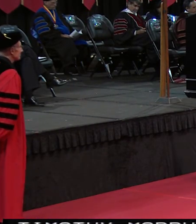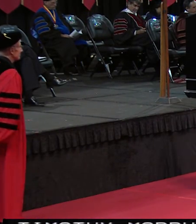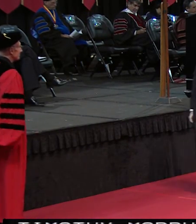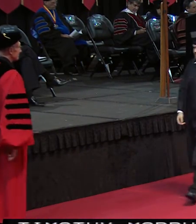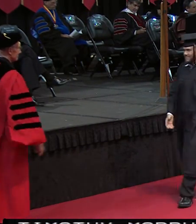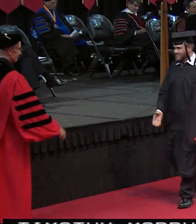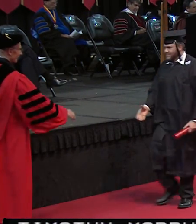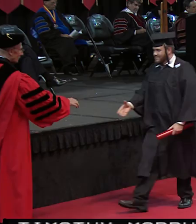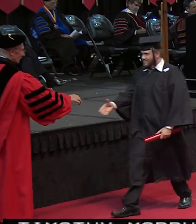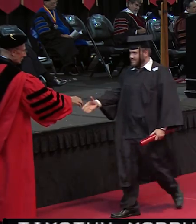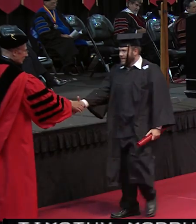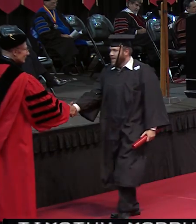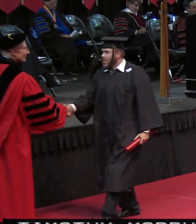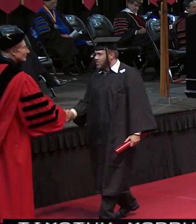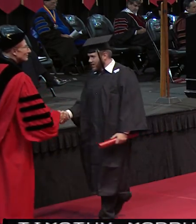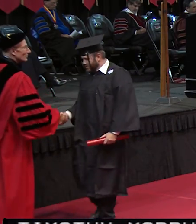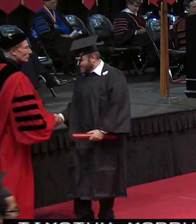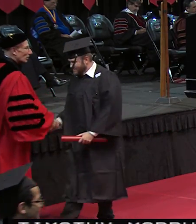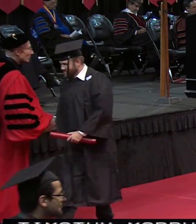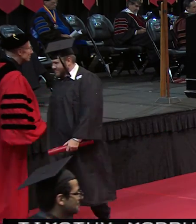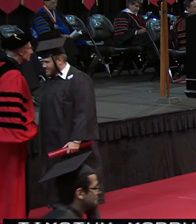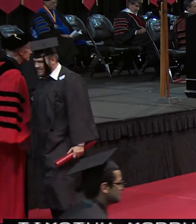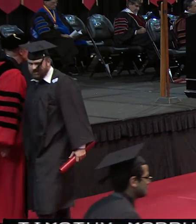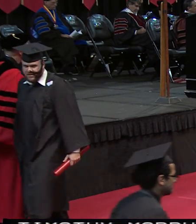Shannon Cooper.